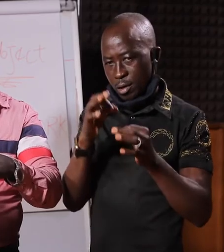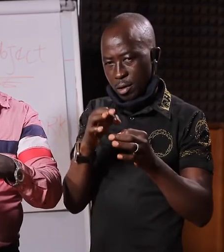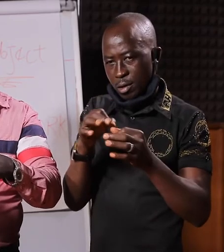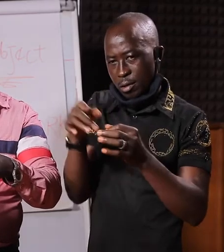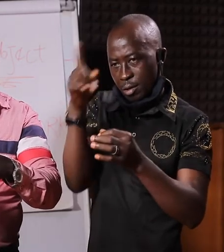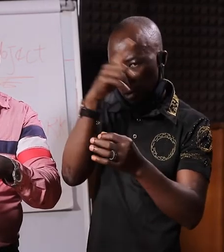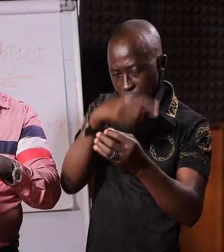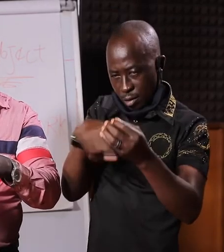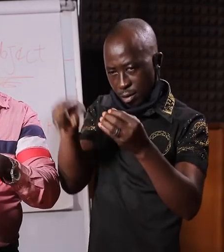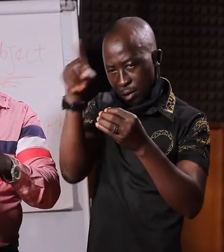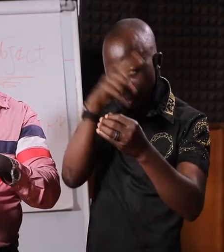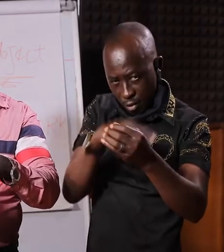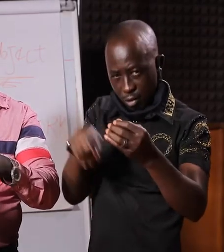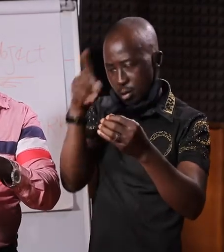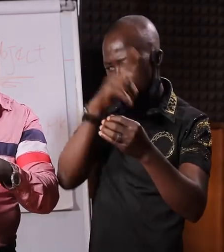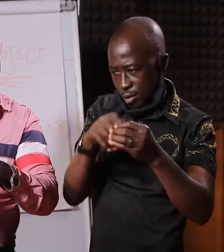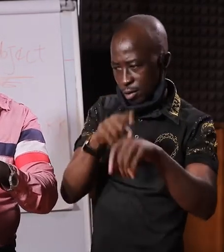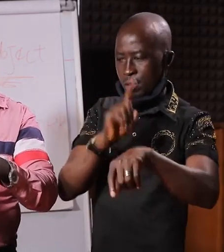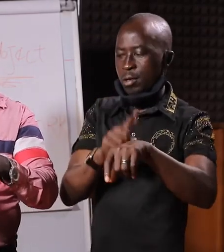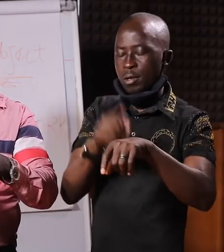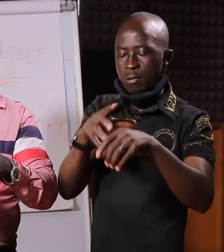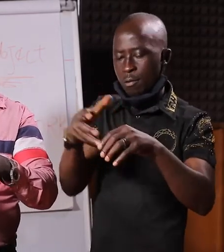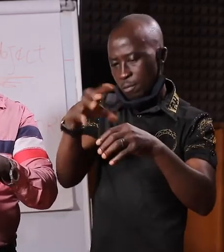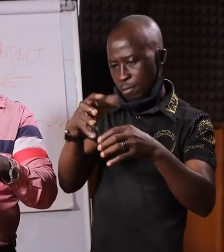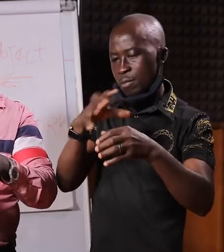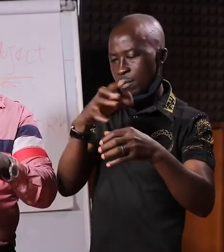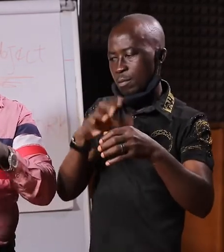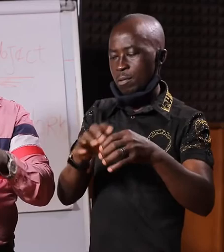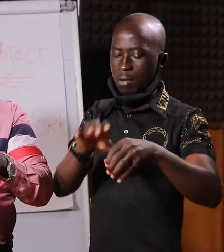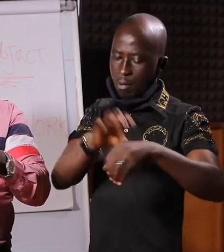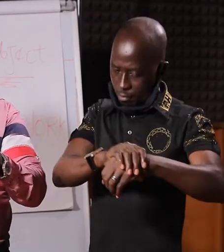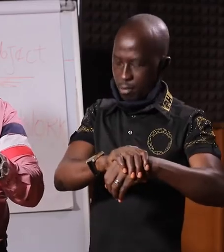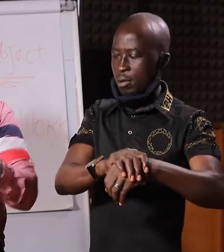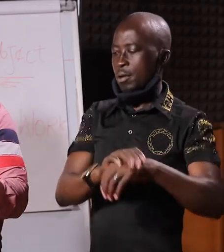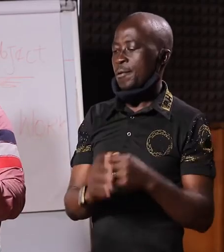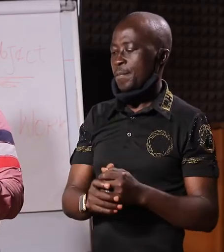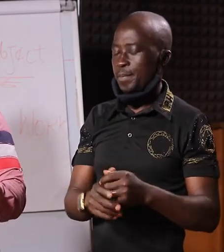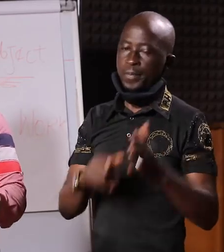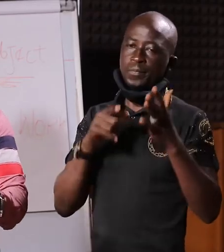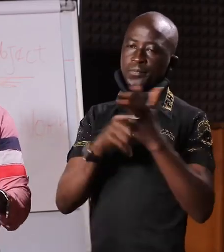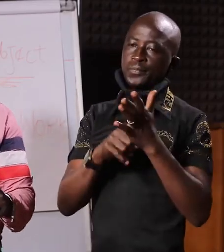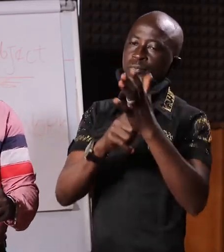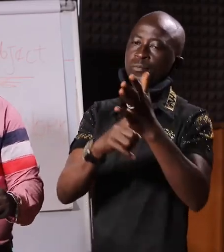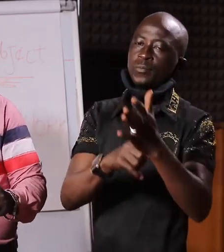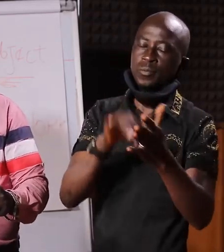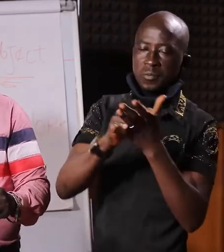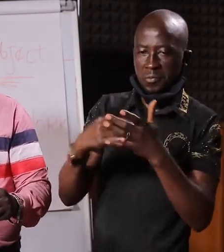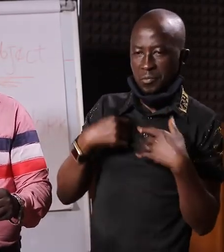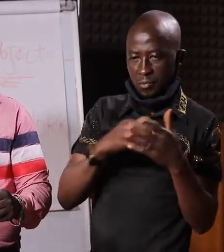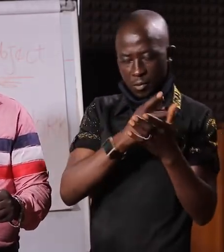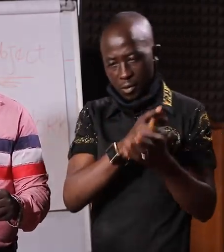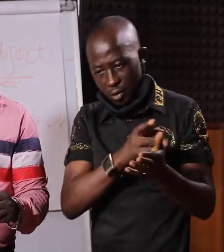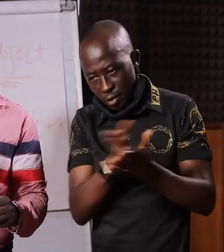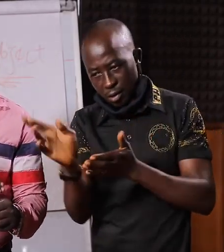you are taking it anti-clockwise, that is when you are tying the knot. So this shows us that we have a